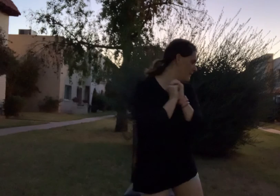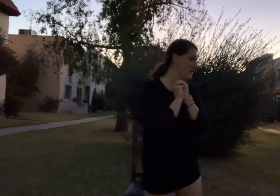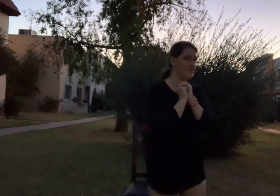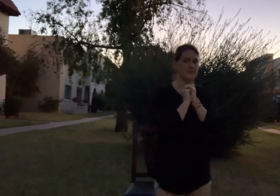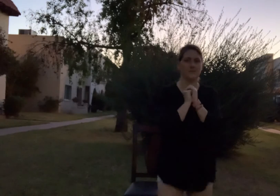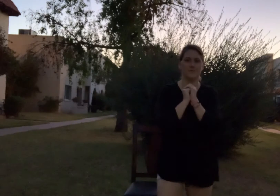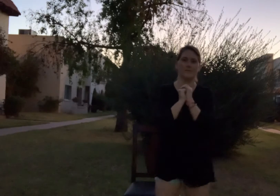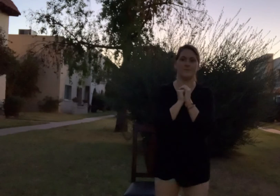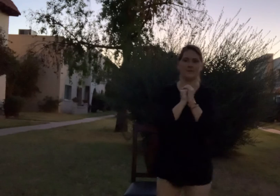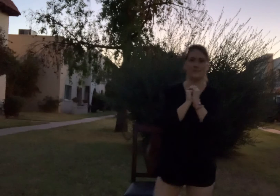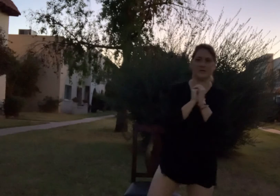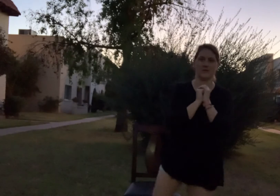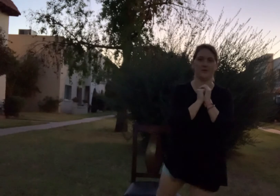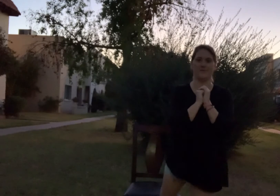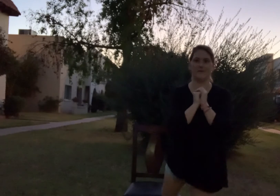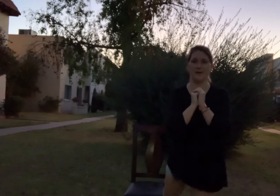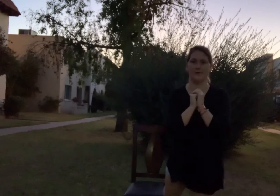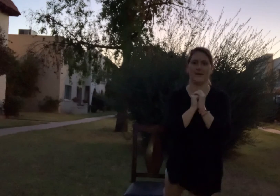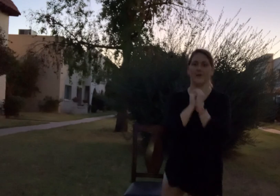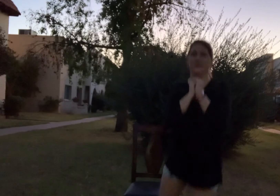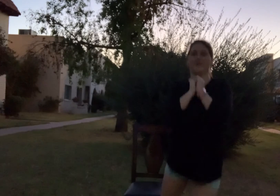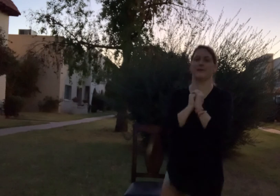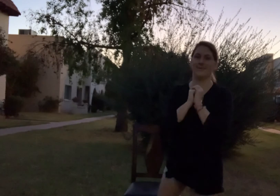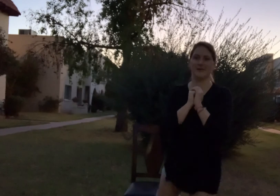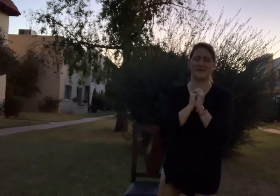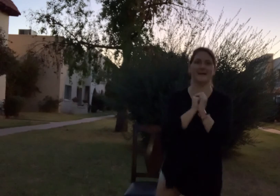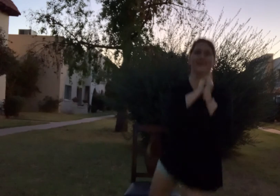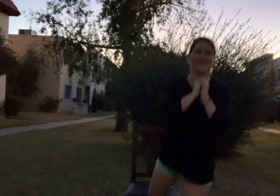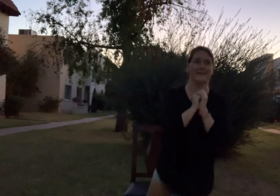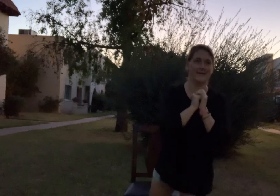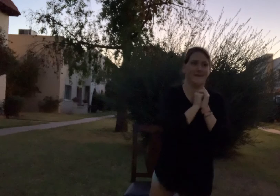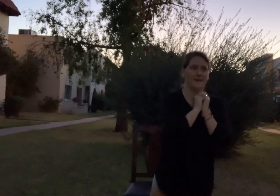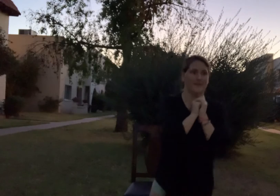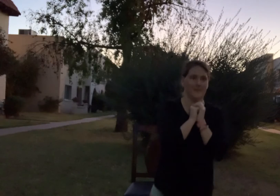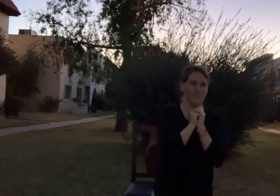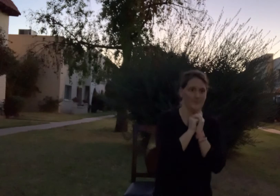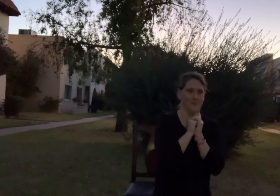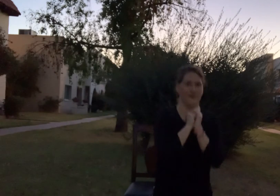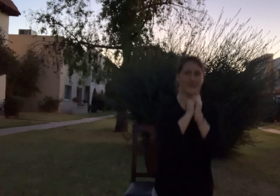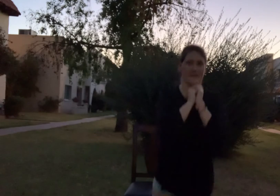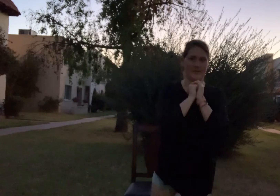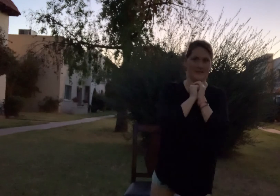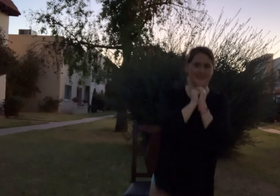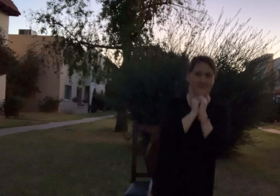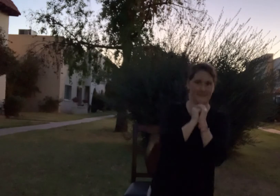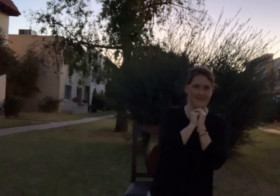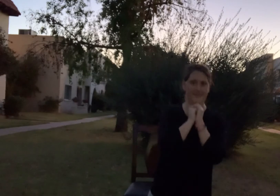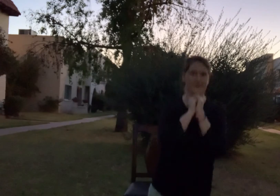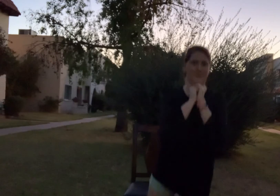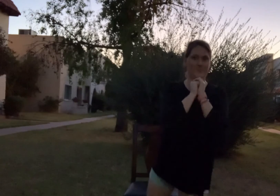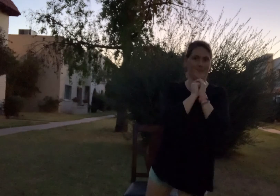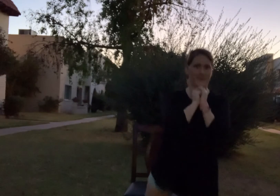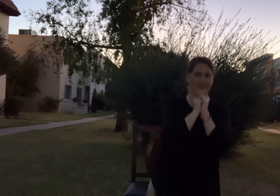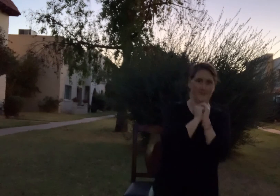Oops. We're just gonna do all 50 on one leg, right, miss? One, two,